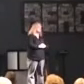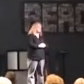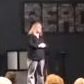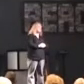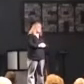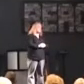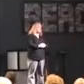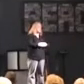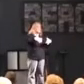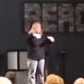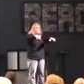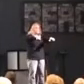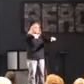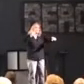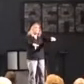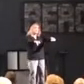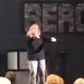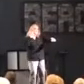hit the throttle hard,